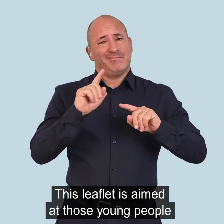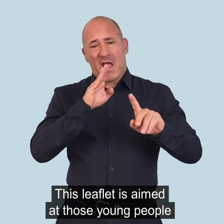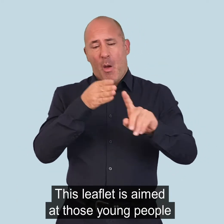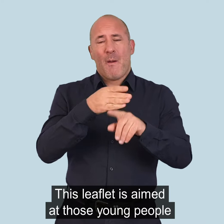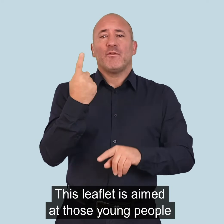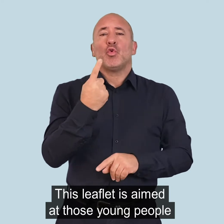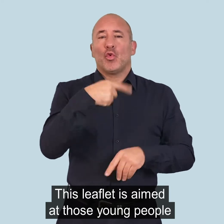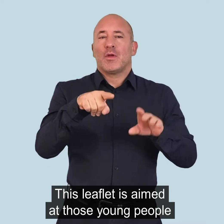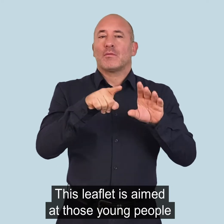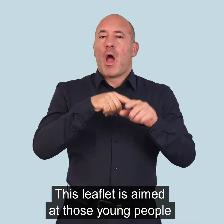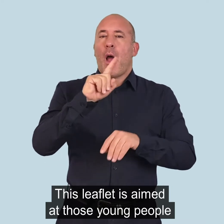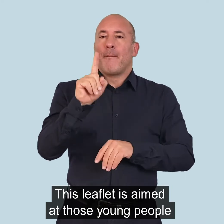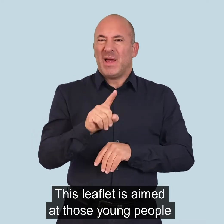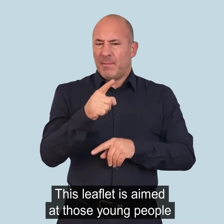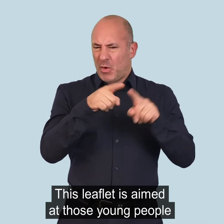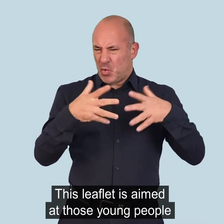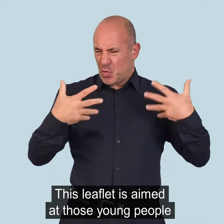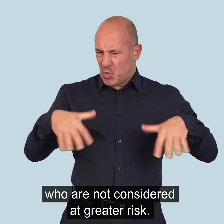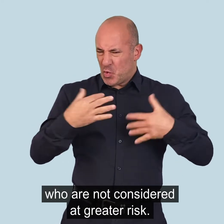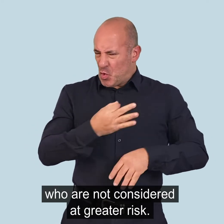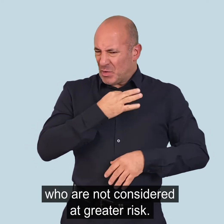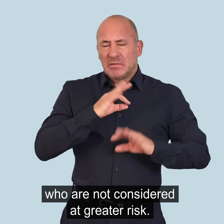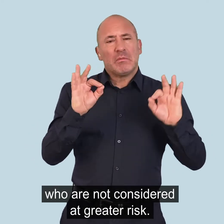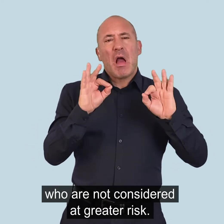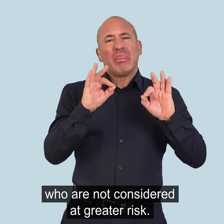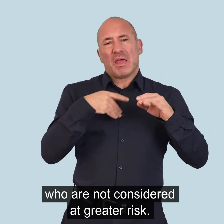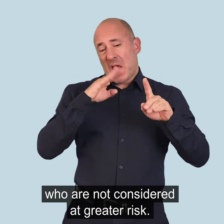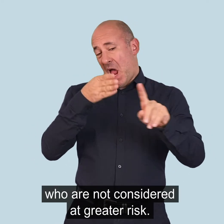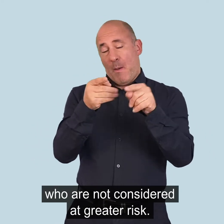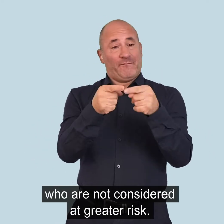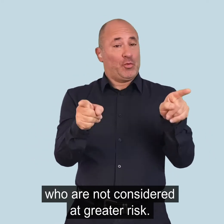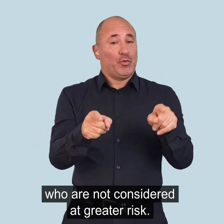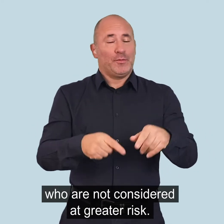This leaflet is aimed at those young people who are not considered at greater risk.